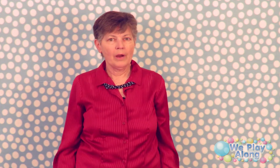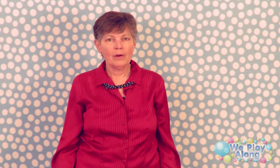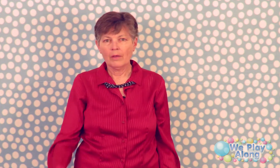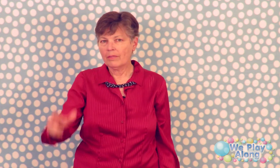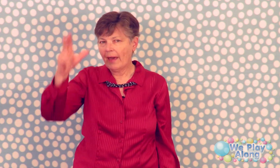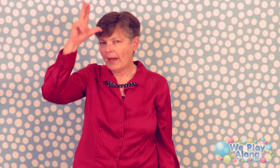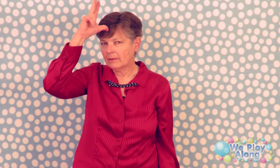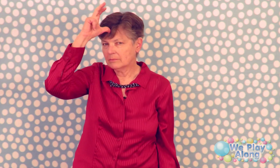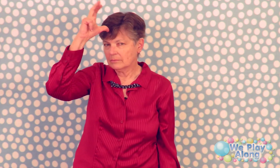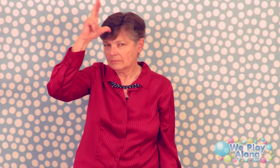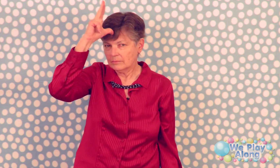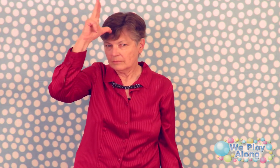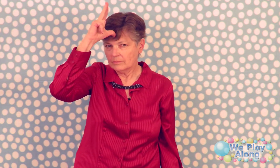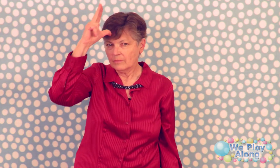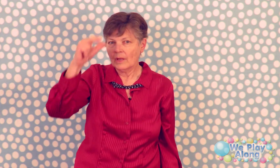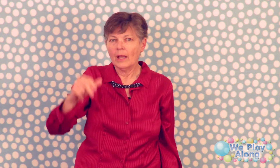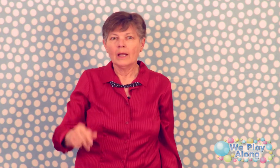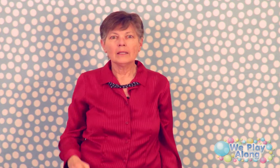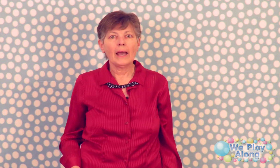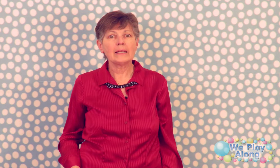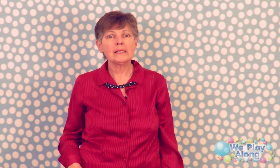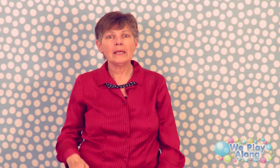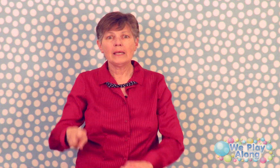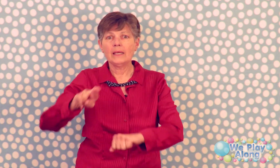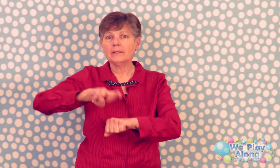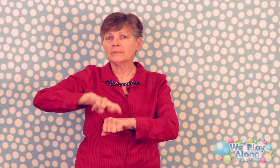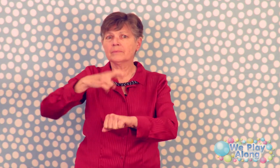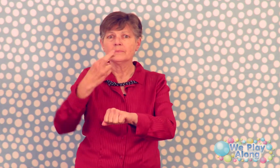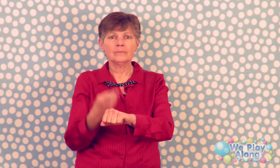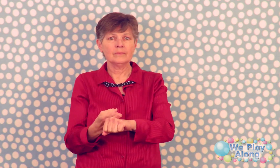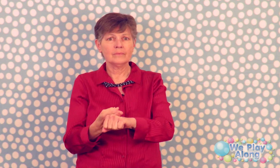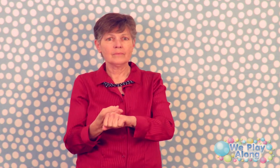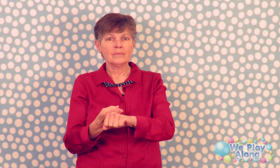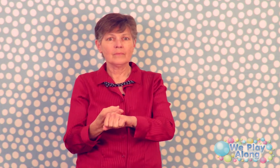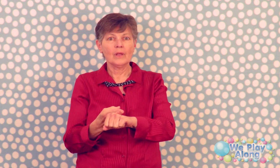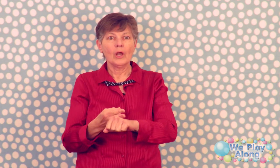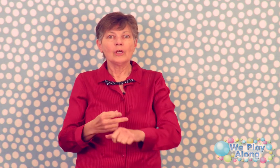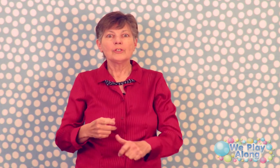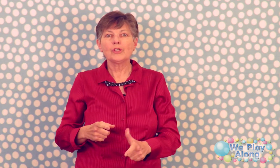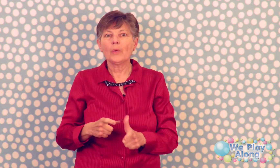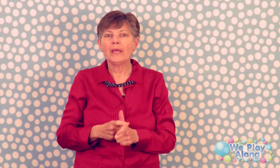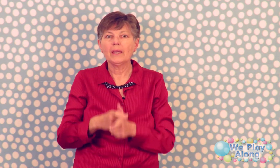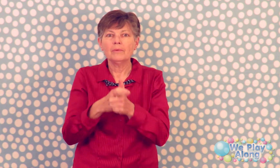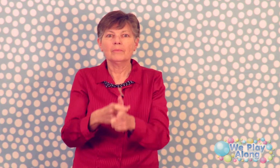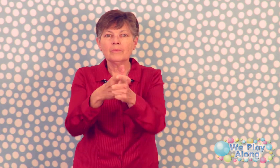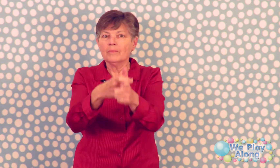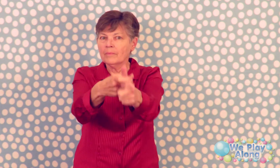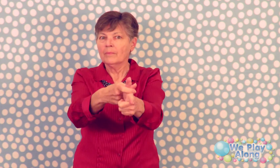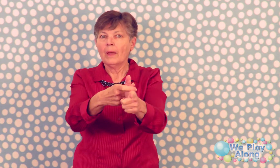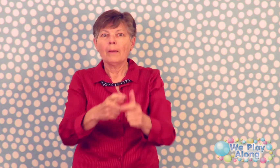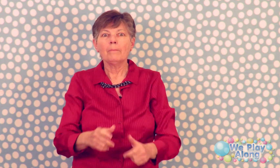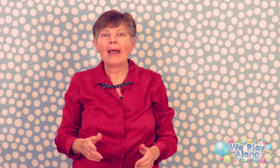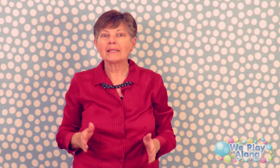somewhere that liked to eat, so he backed